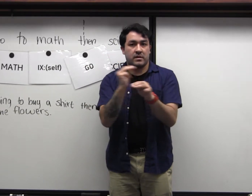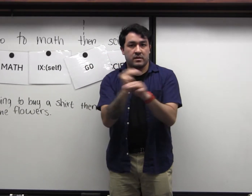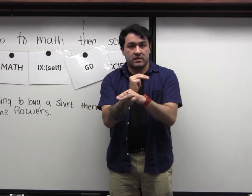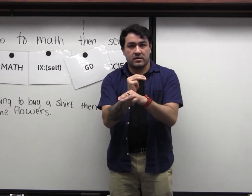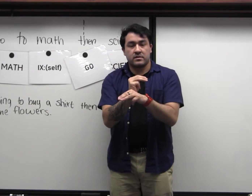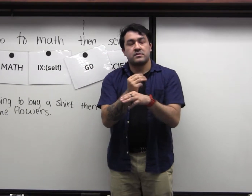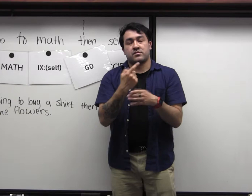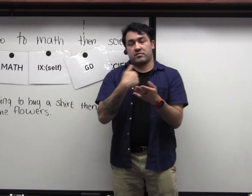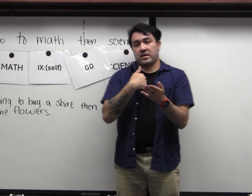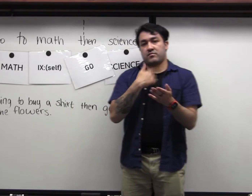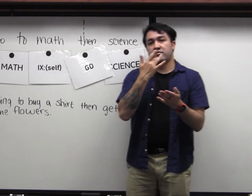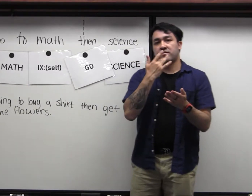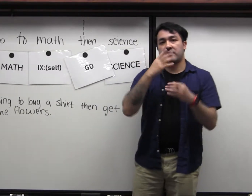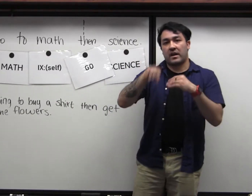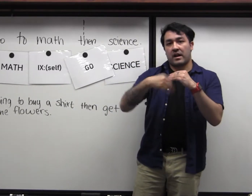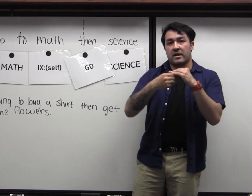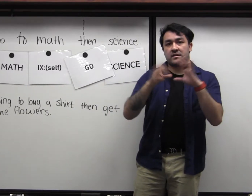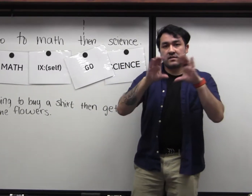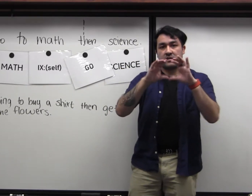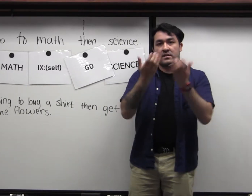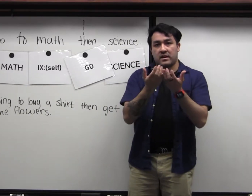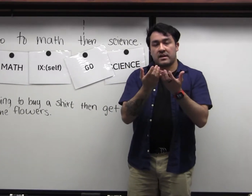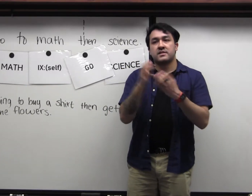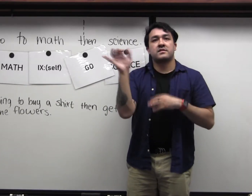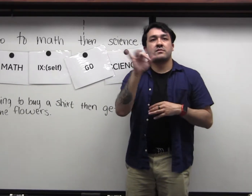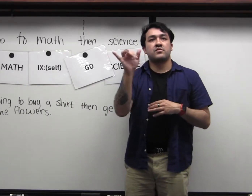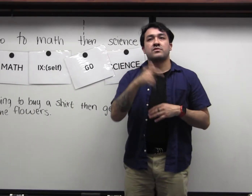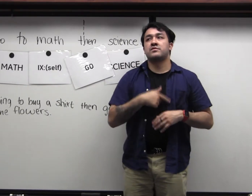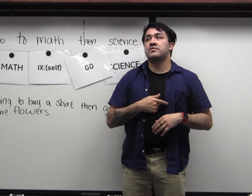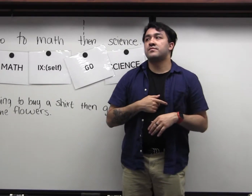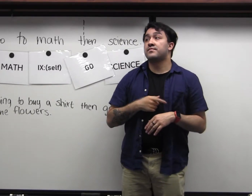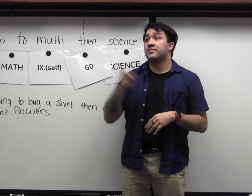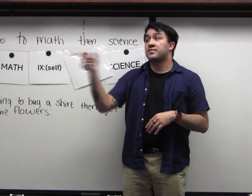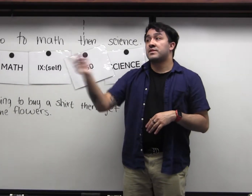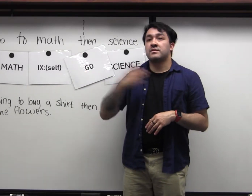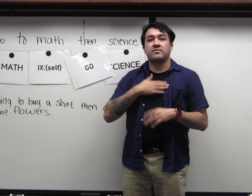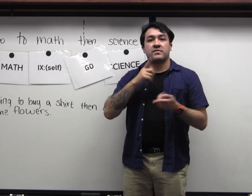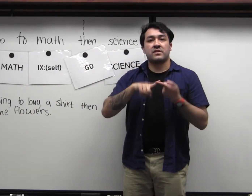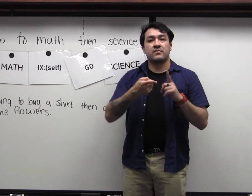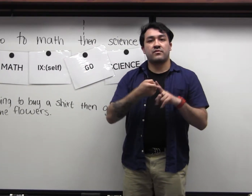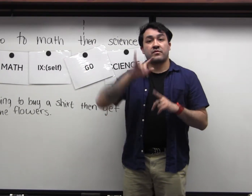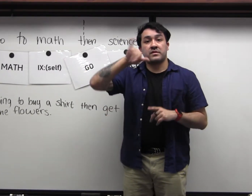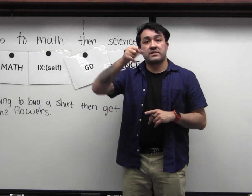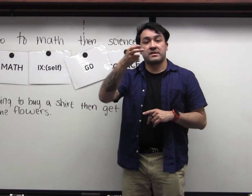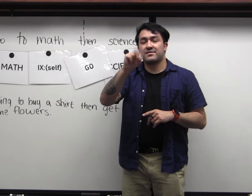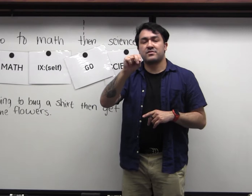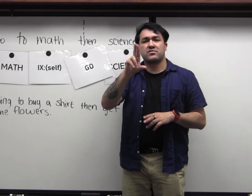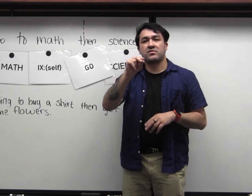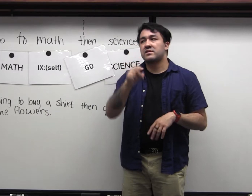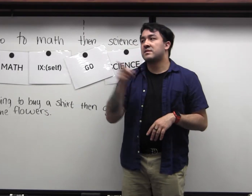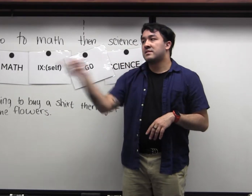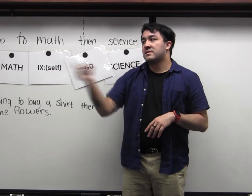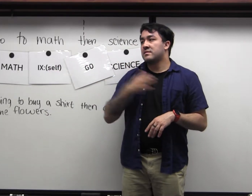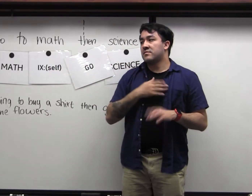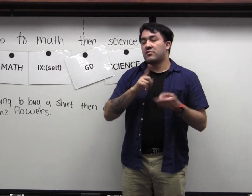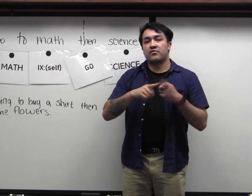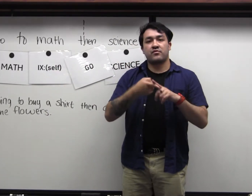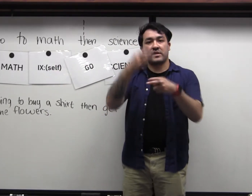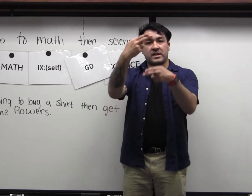or what kind of class. Uh, so I prefer to add the sign for class in the beginning. It's the same thing. Like I would never say, "Hey, this is Jason."